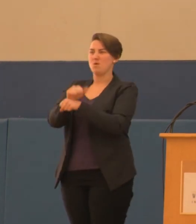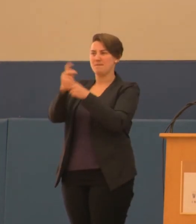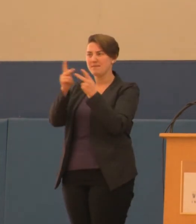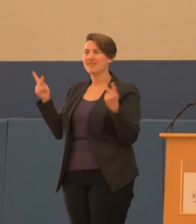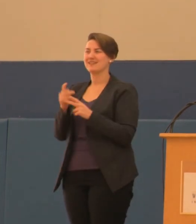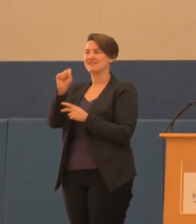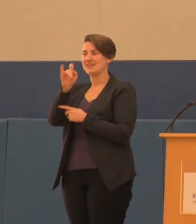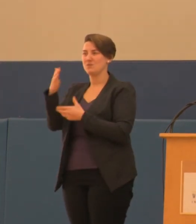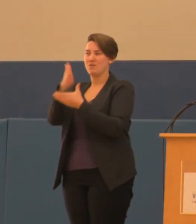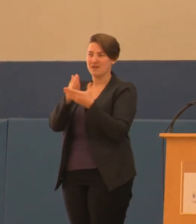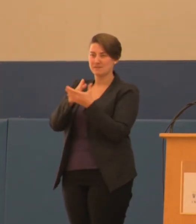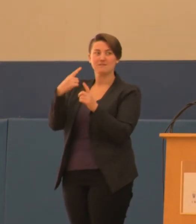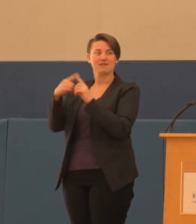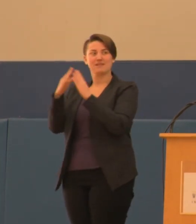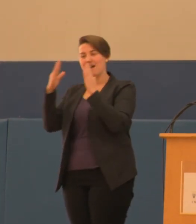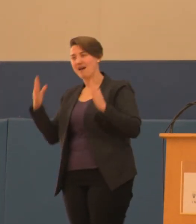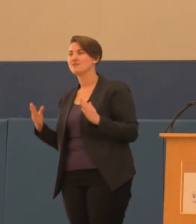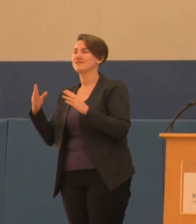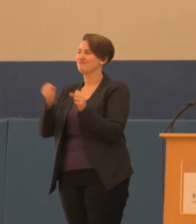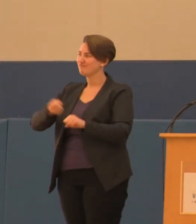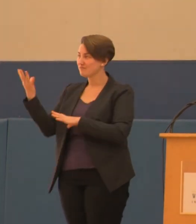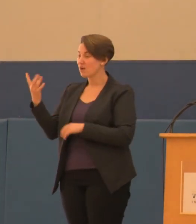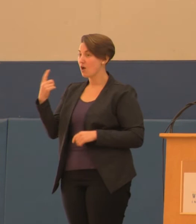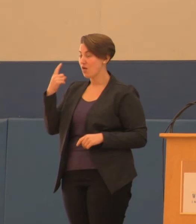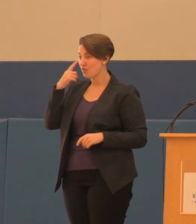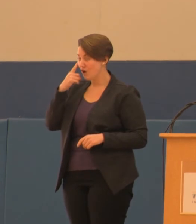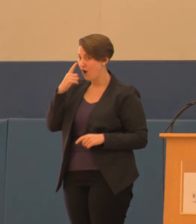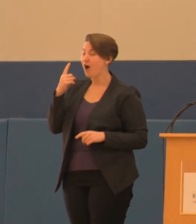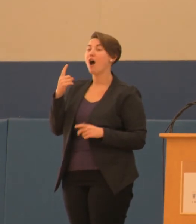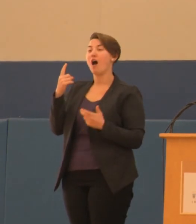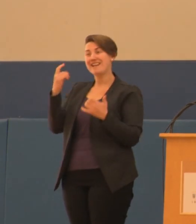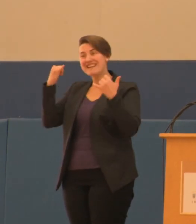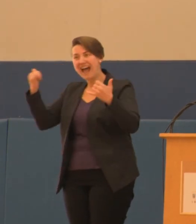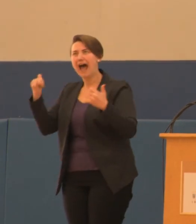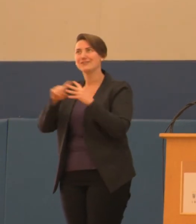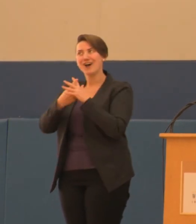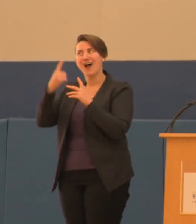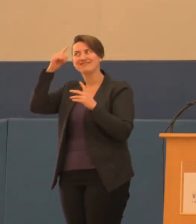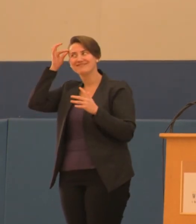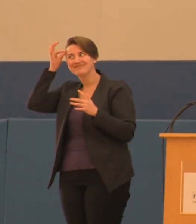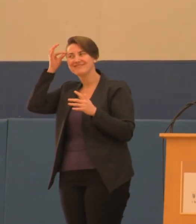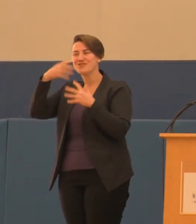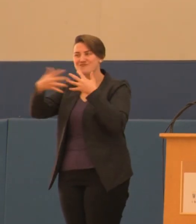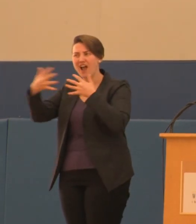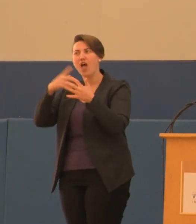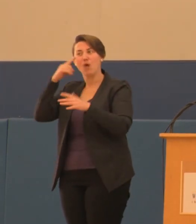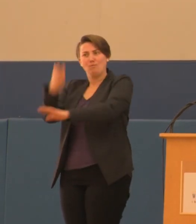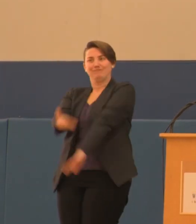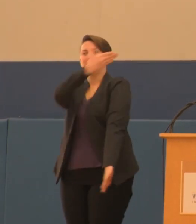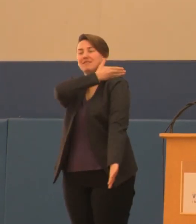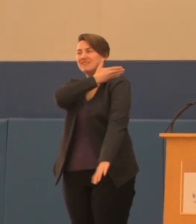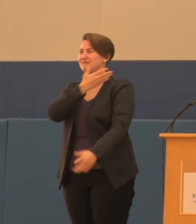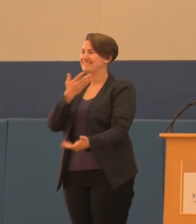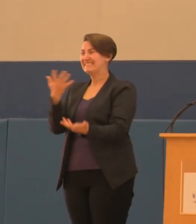in housing, we thought by now, when we were brave, that things would be a lot better. And although they are somewhat